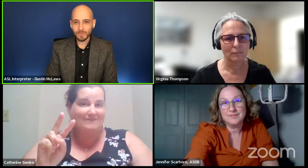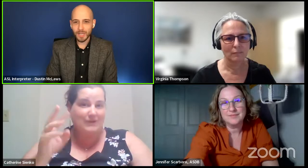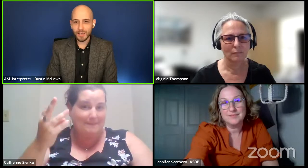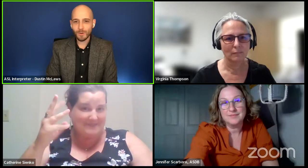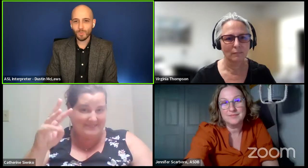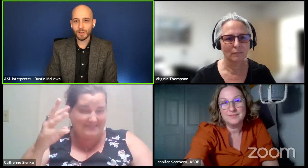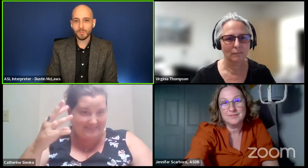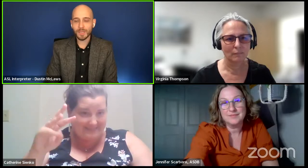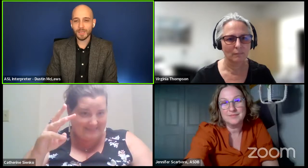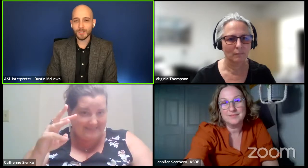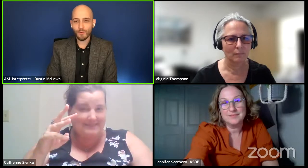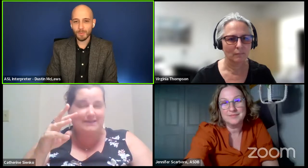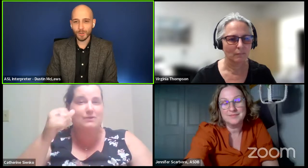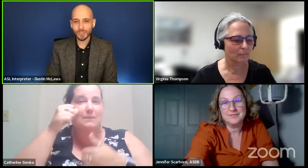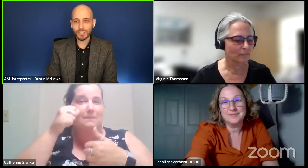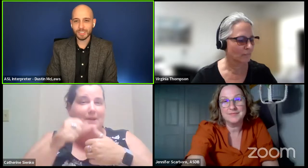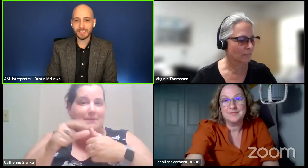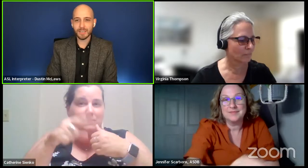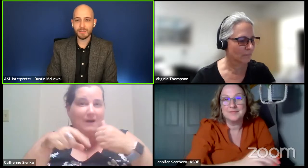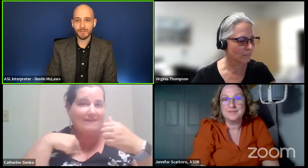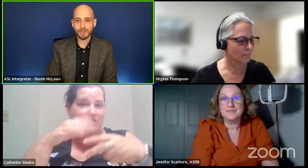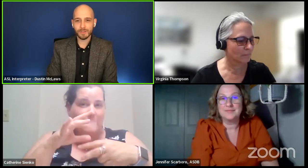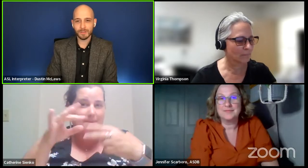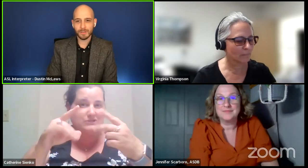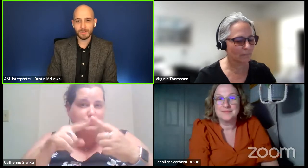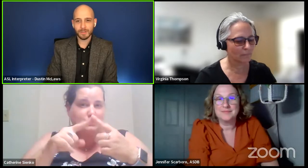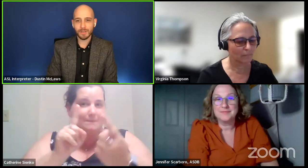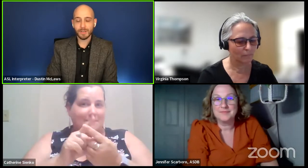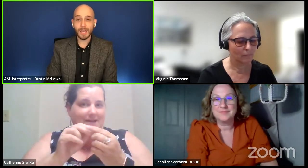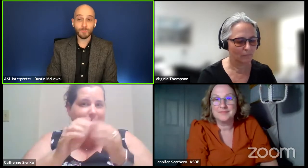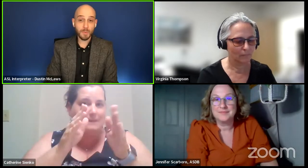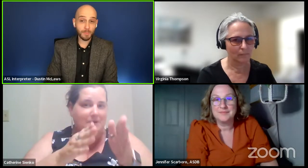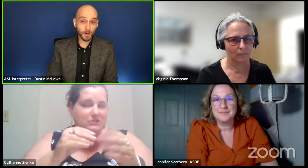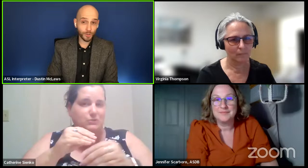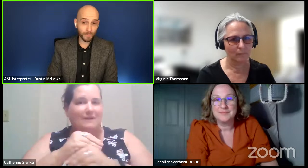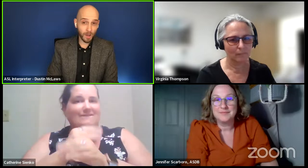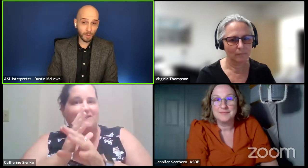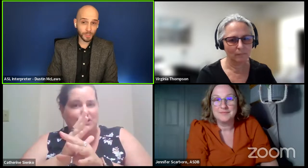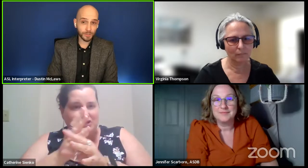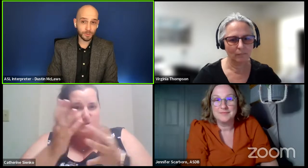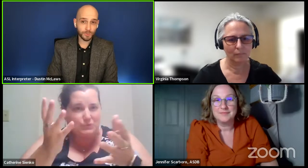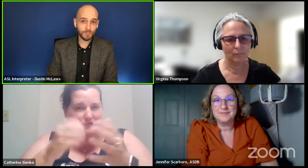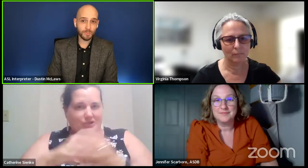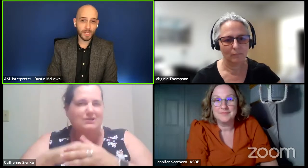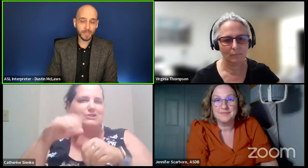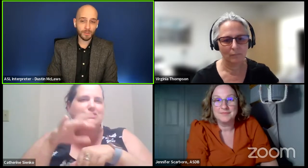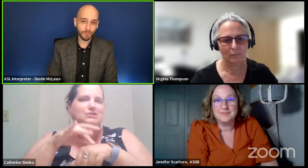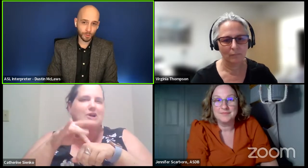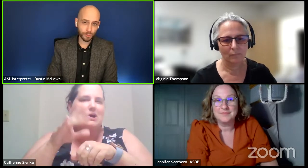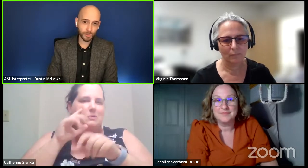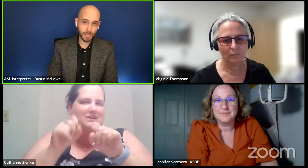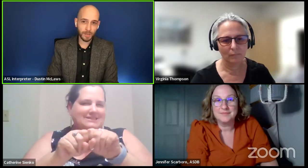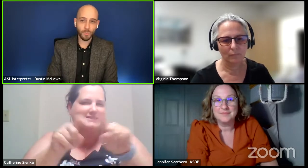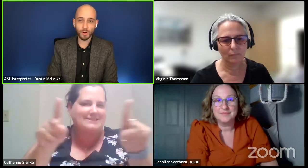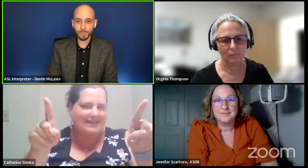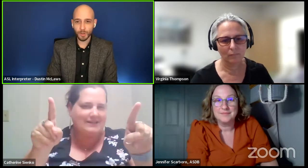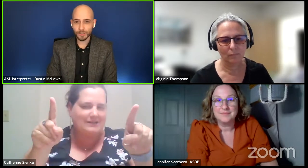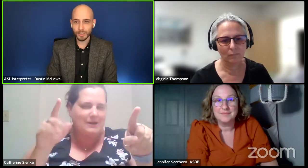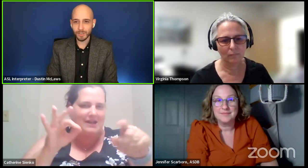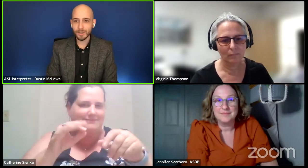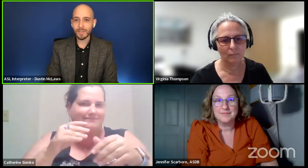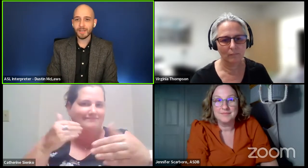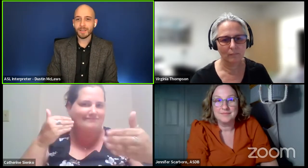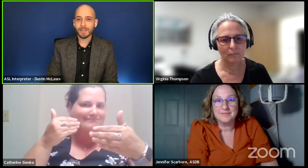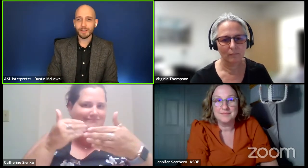Our next meeting will be November 16th. And remember, you do have the option to meet either virtually or